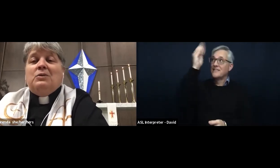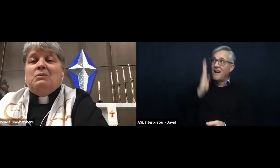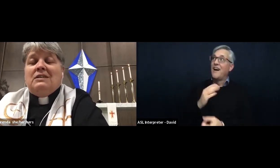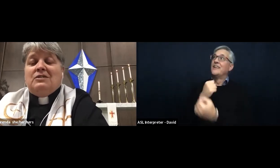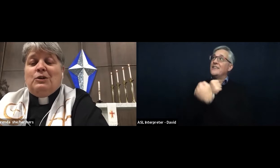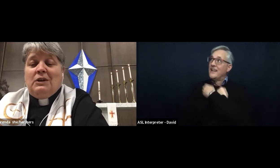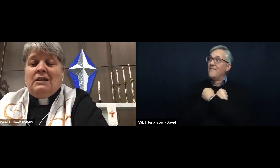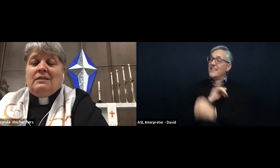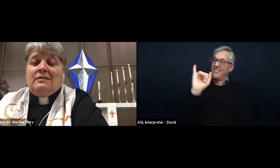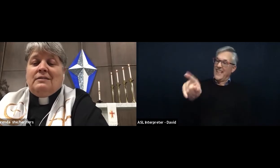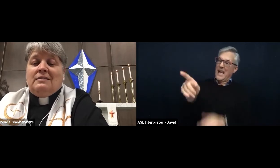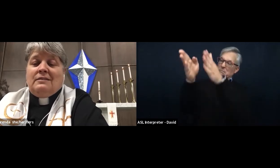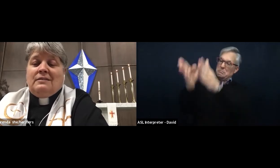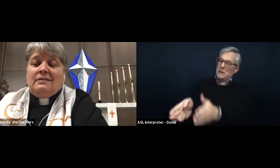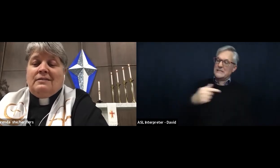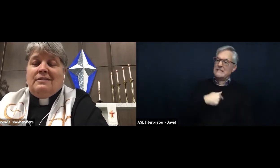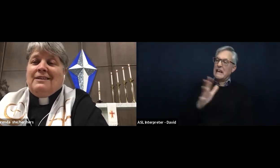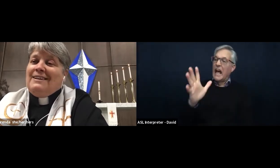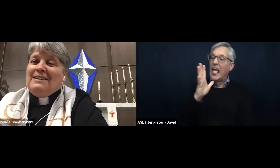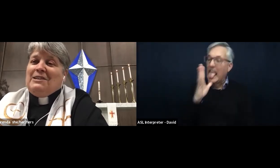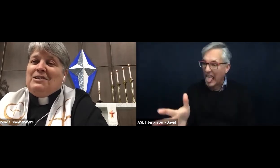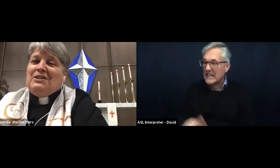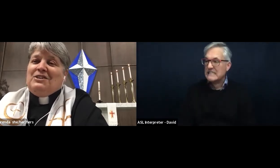with whom we disagree.